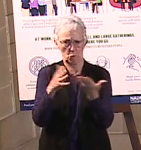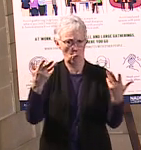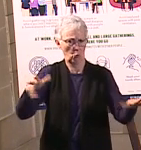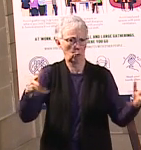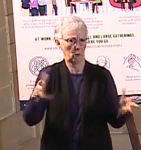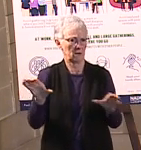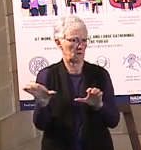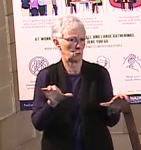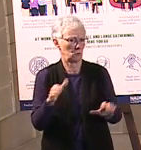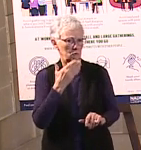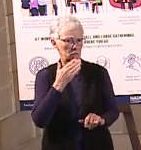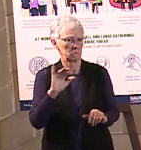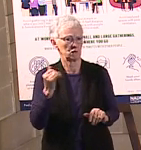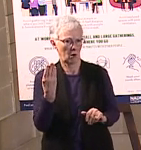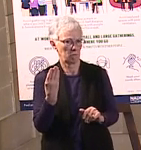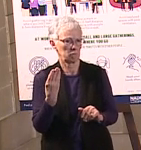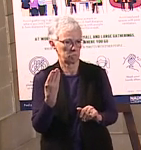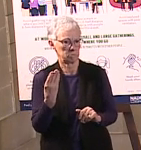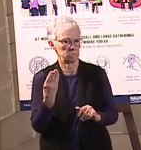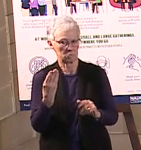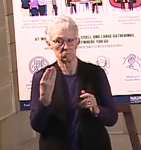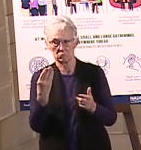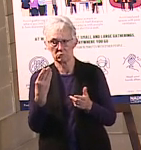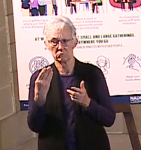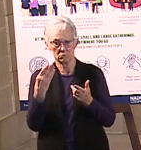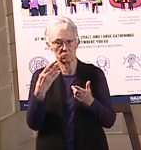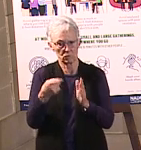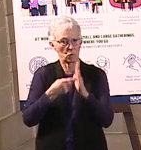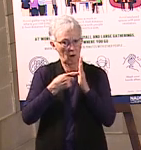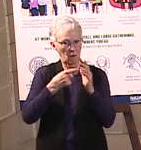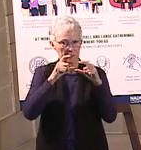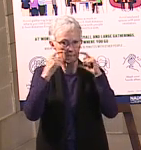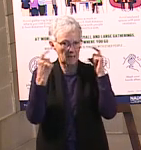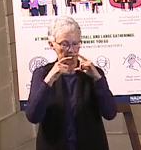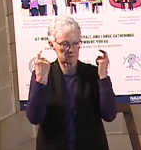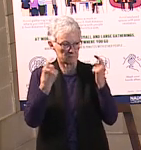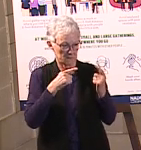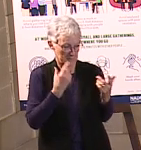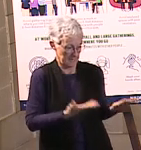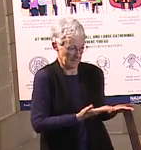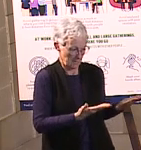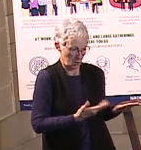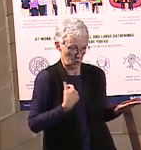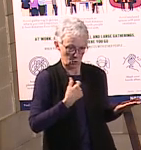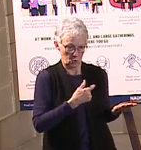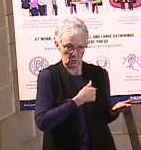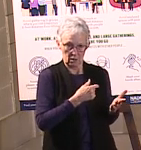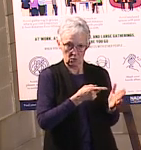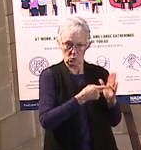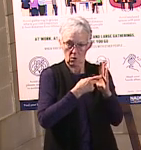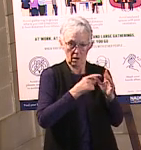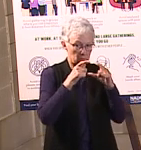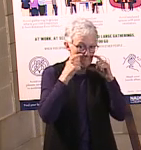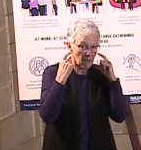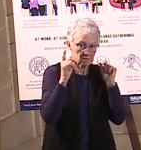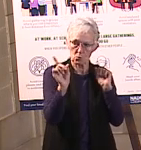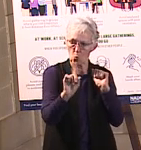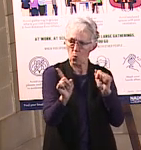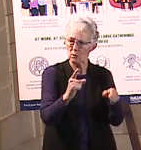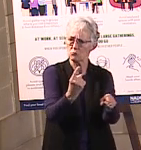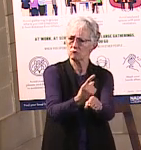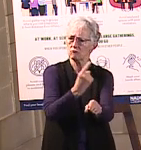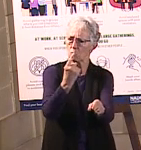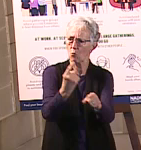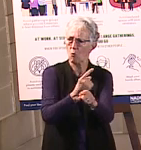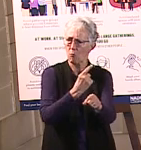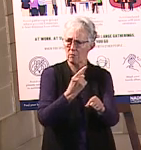to space it out. And here at the state level, we have a directed health measure that requires masking where it's appropriate. When you've got staff and patrons that are going to be